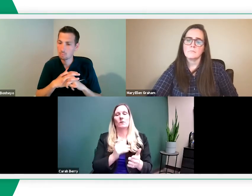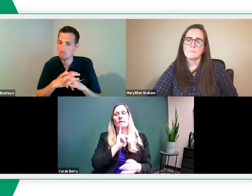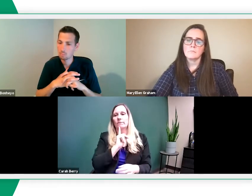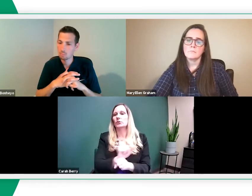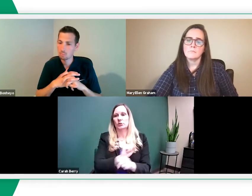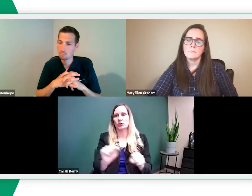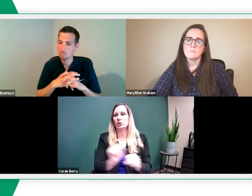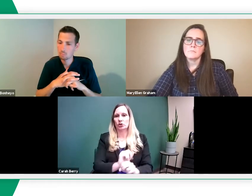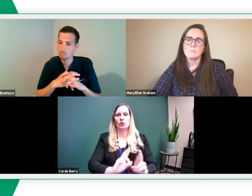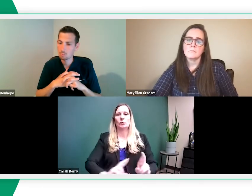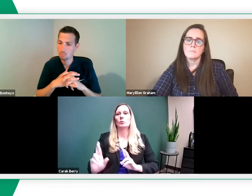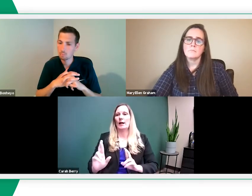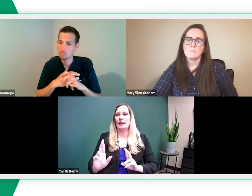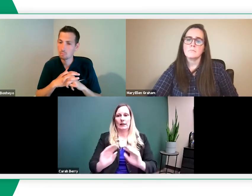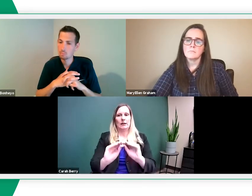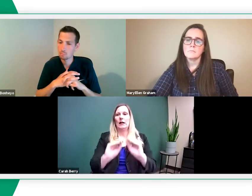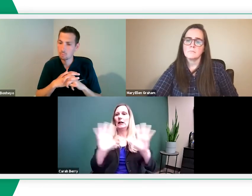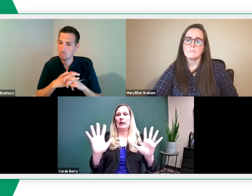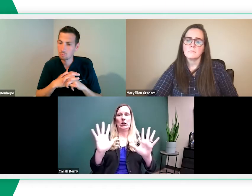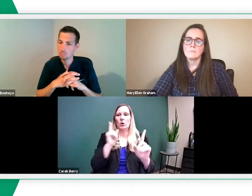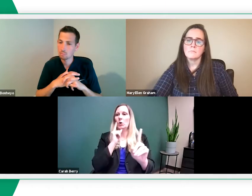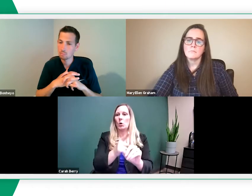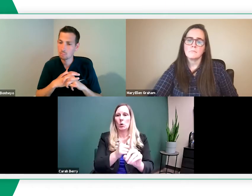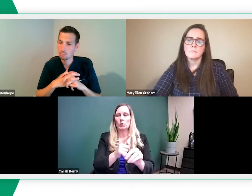way, and you're ready in 5 years to retire.